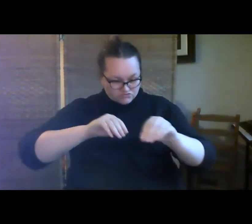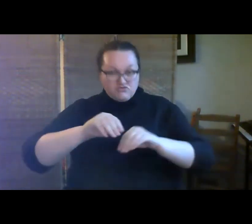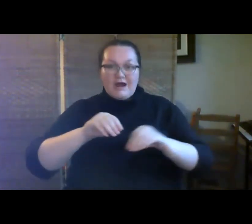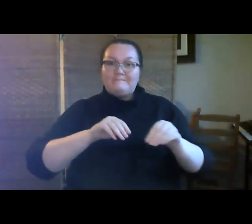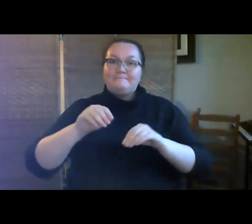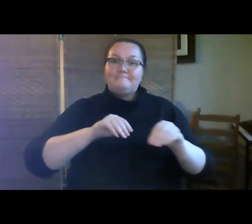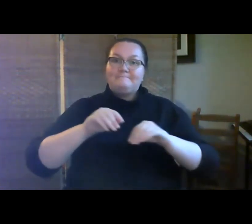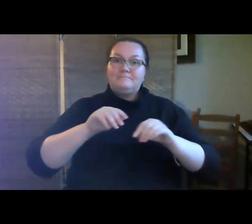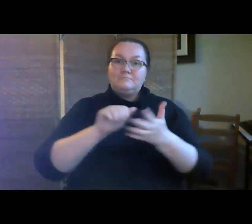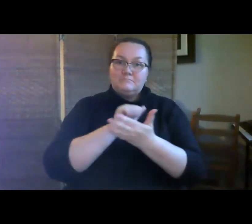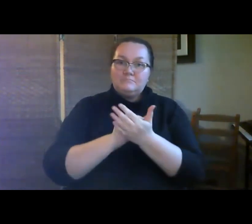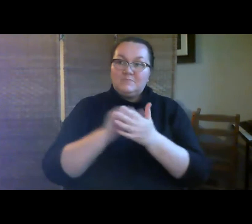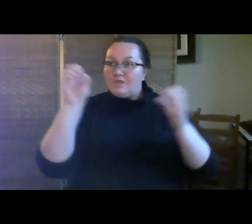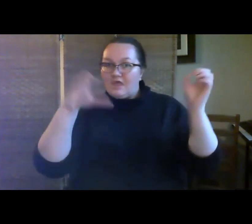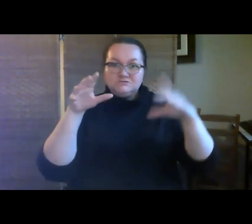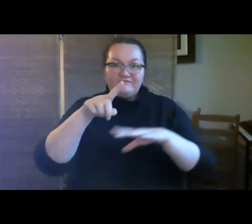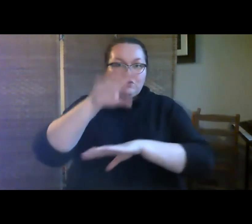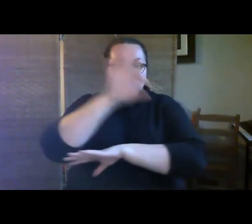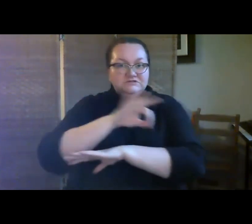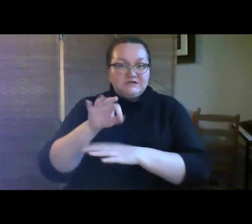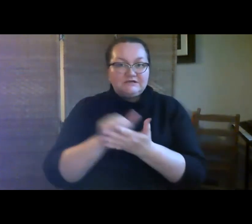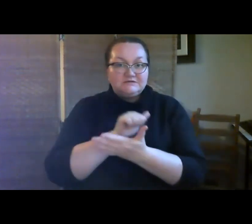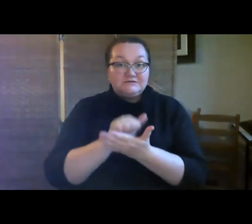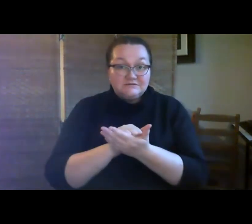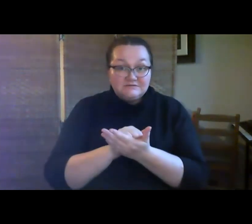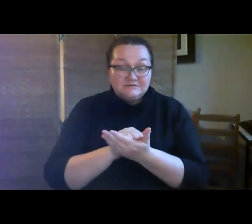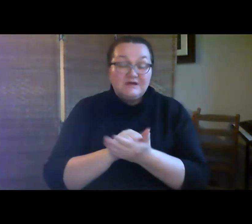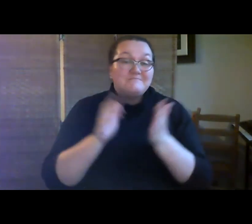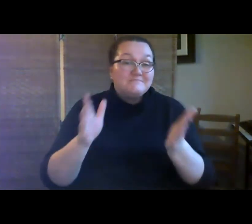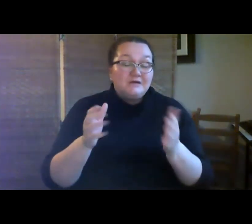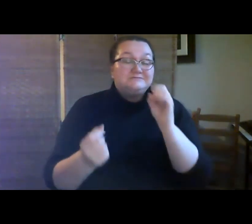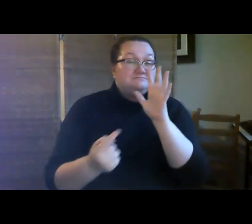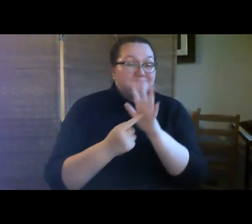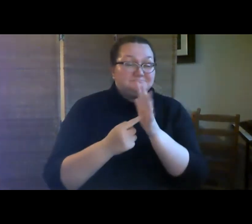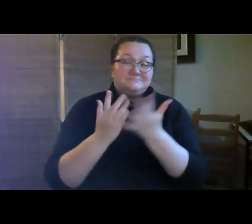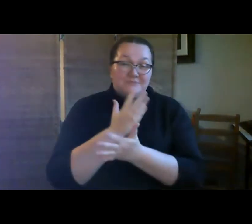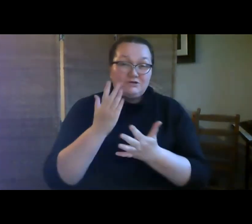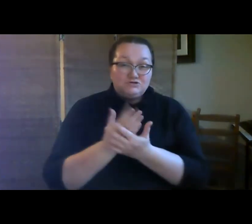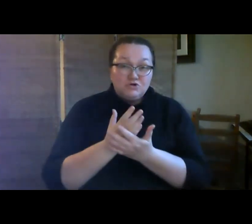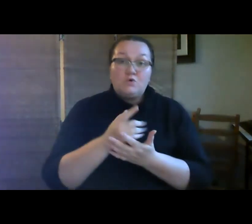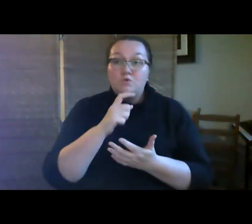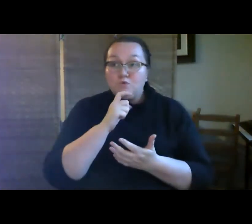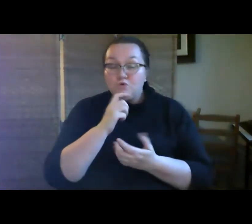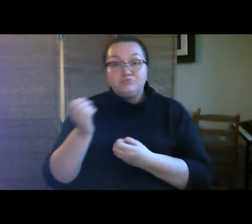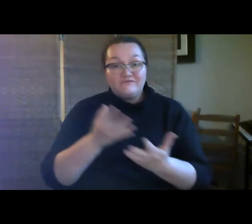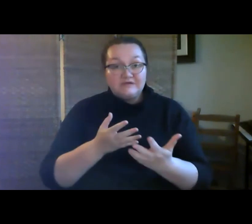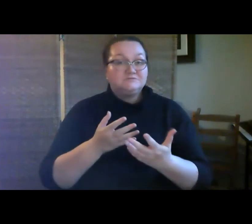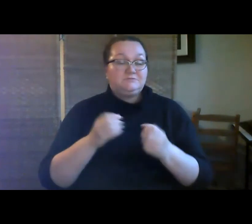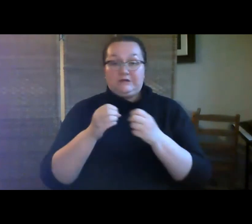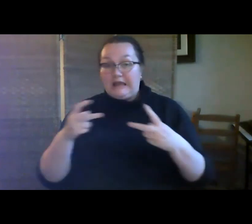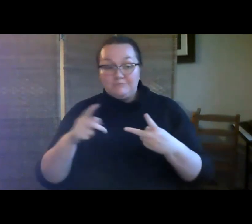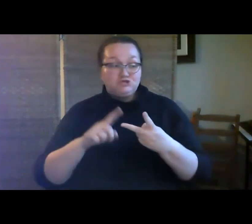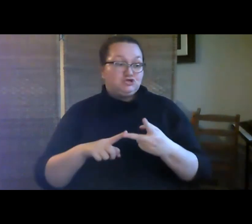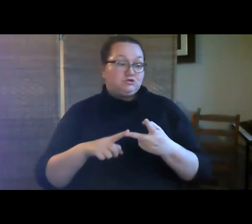show. It's important to know that those providing access services, captions, AD, or sign